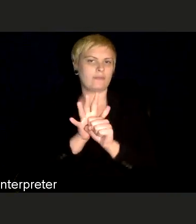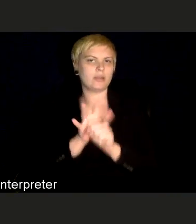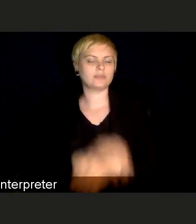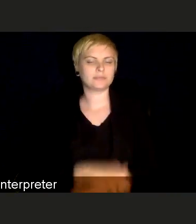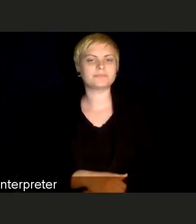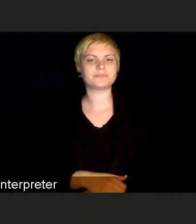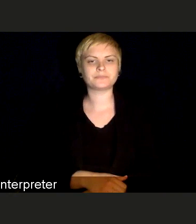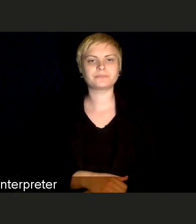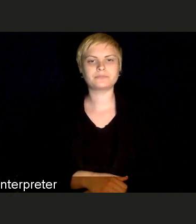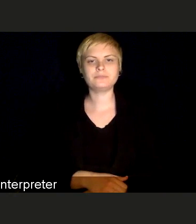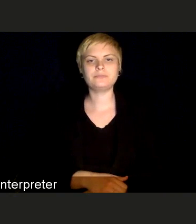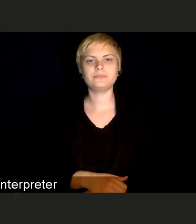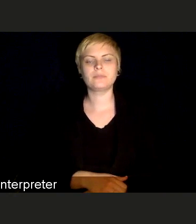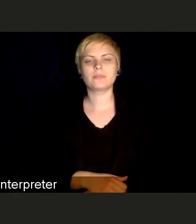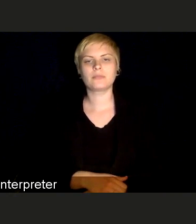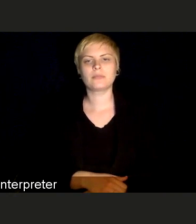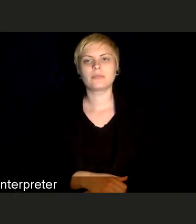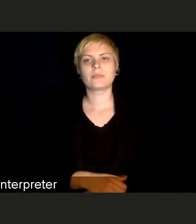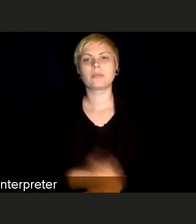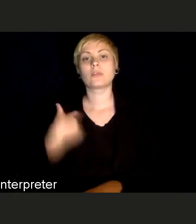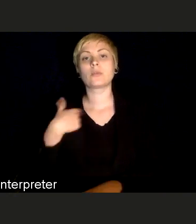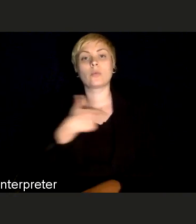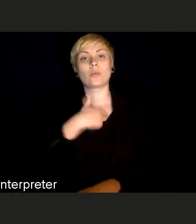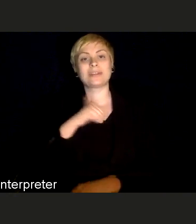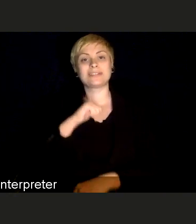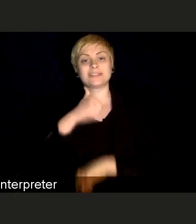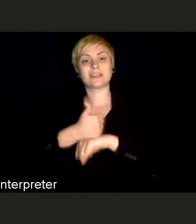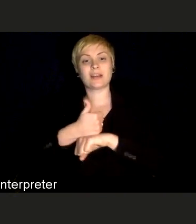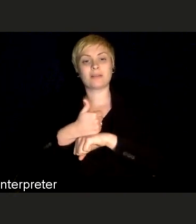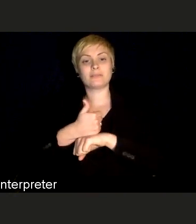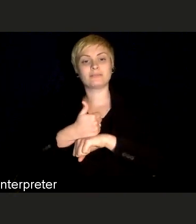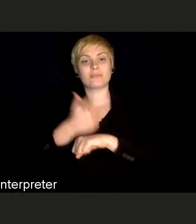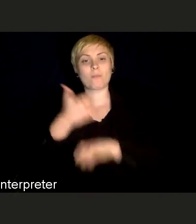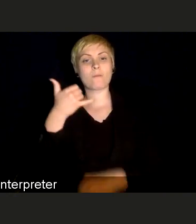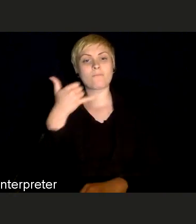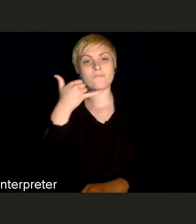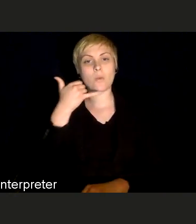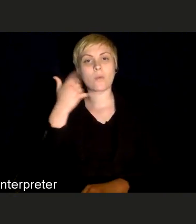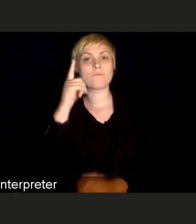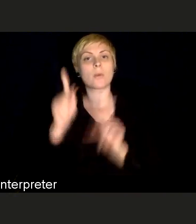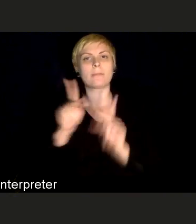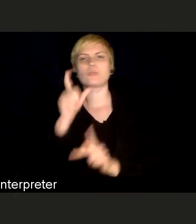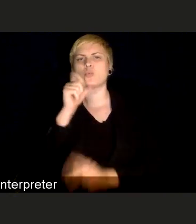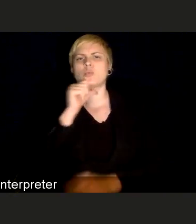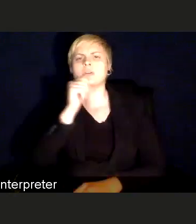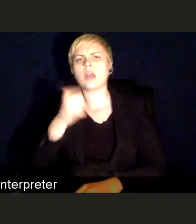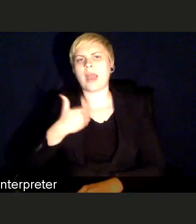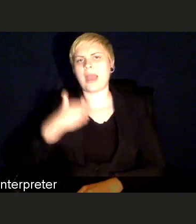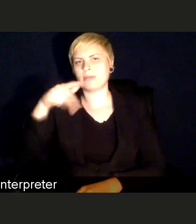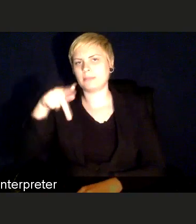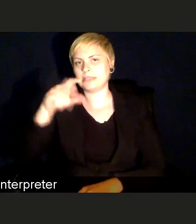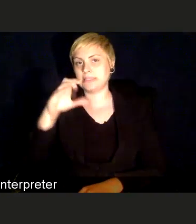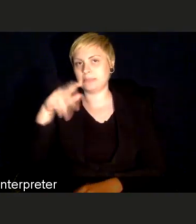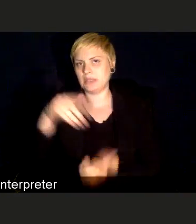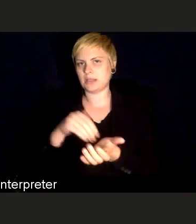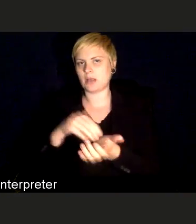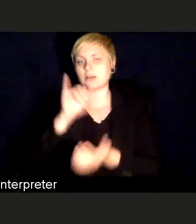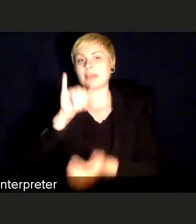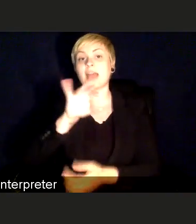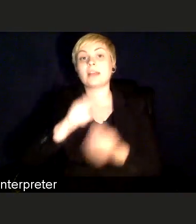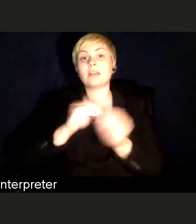We have actually set up a line for folks that don't have a primary care physician, and that number is area